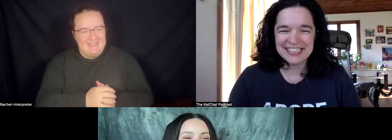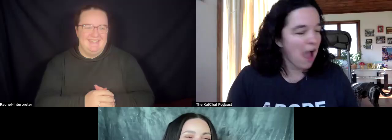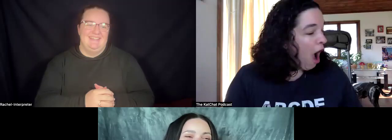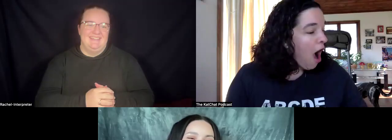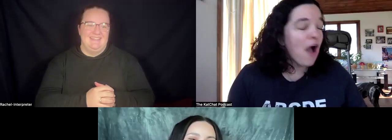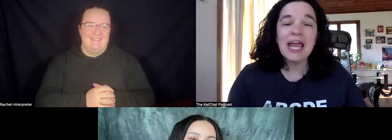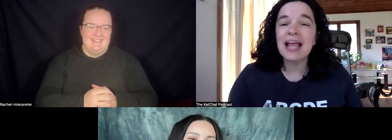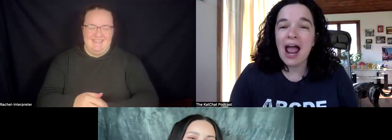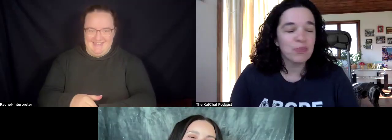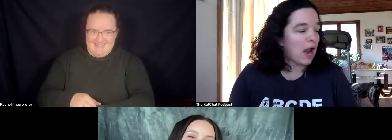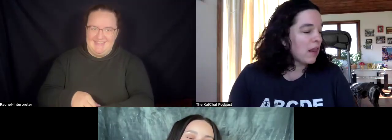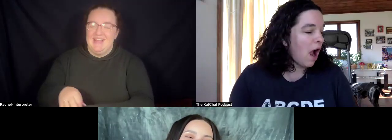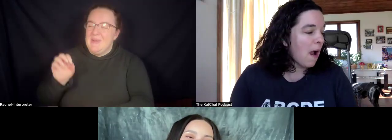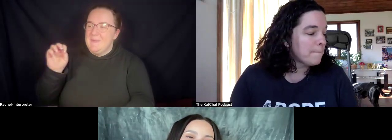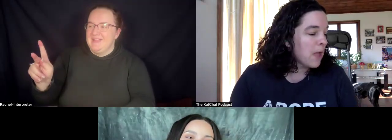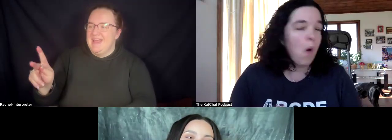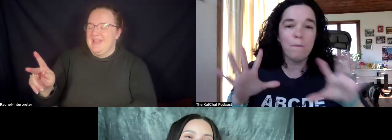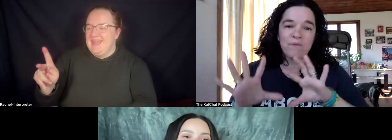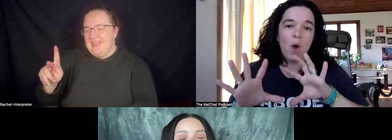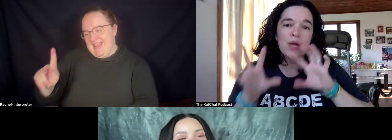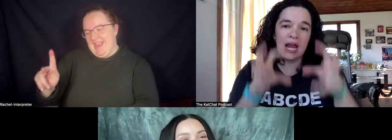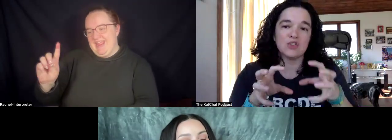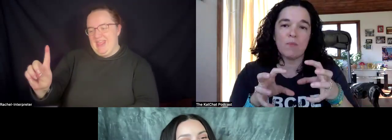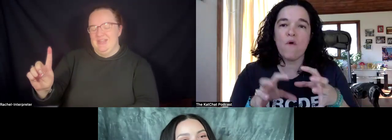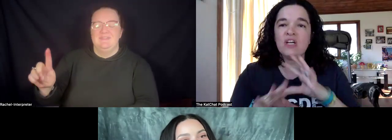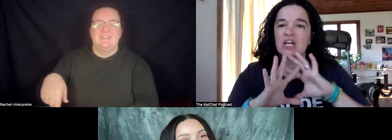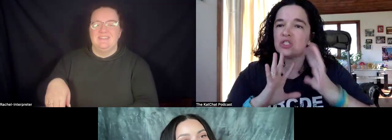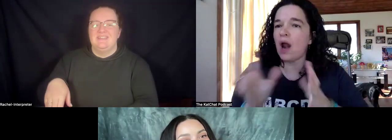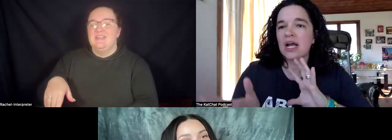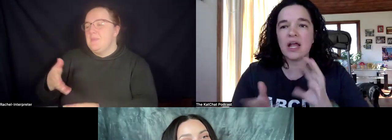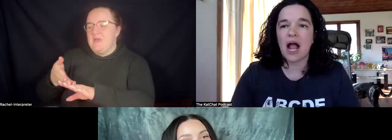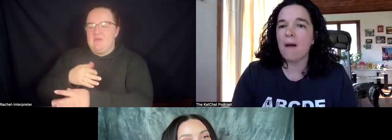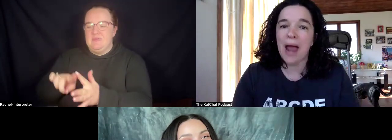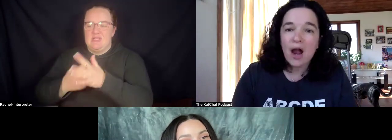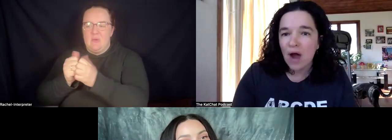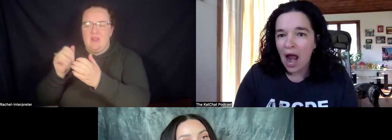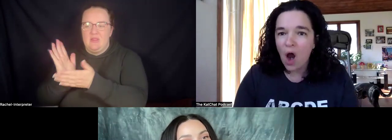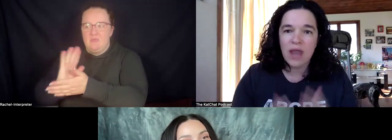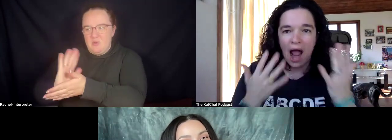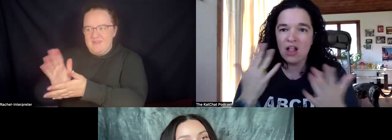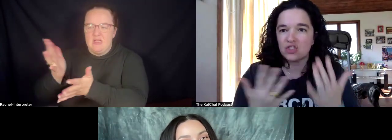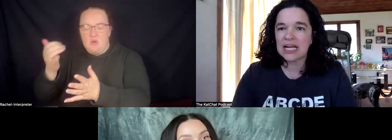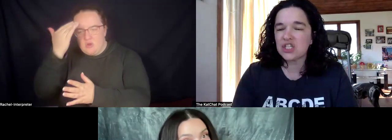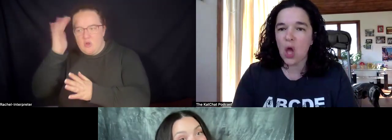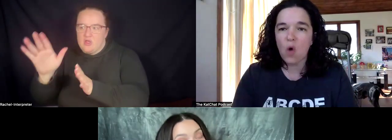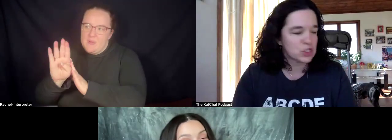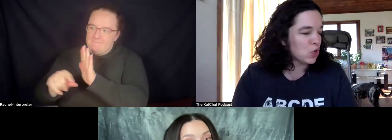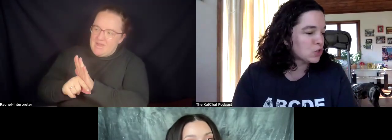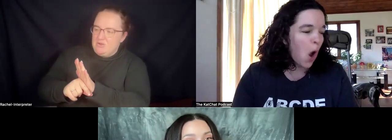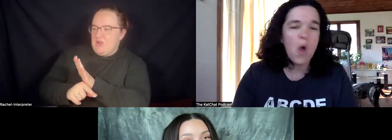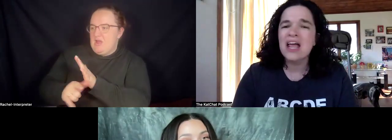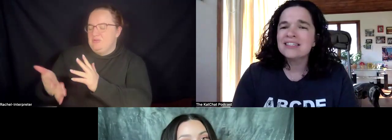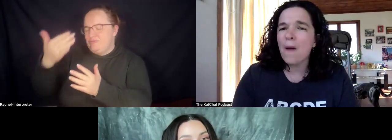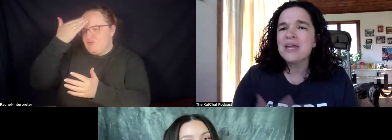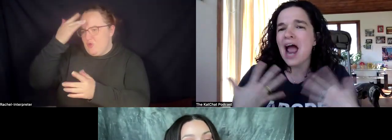listening. All right, Catherine. Before we get into movies, I just want to get like a background knowledge to get to know